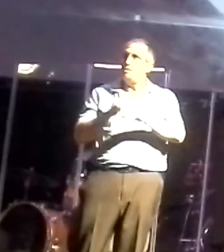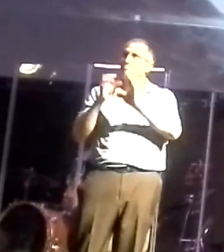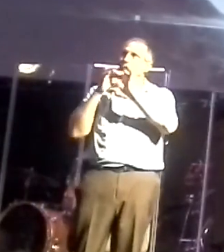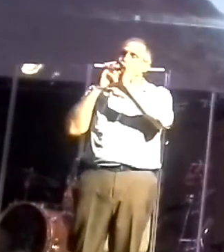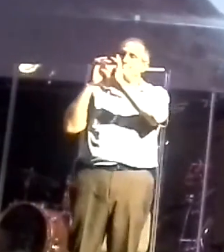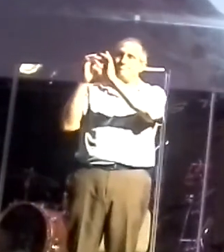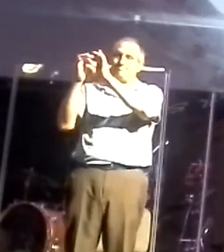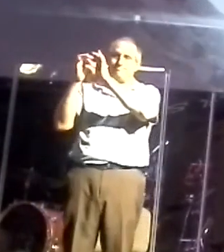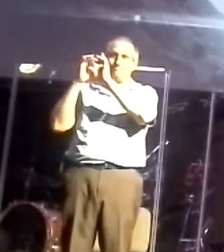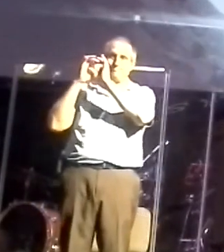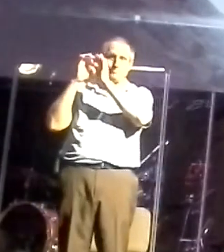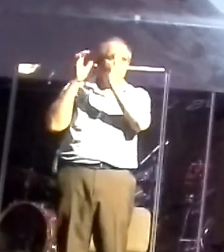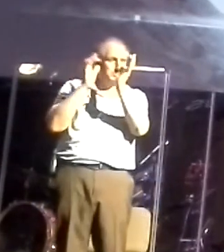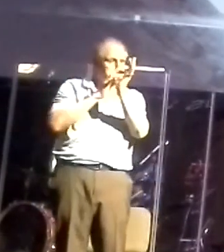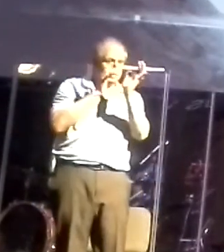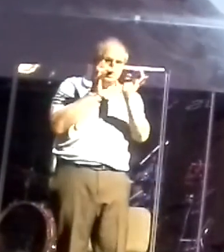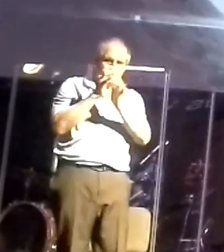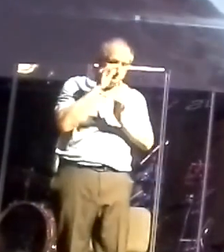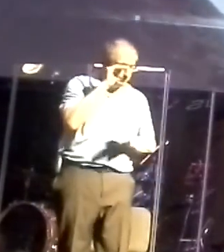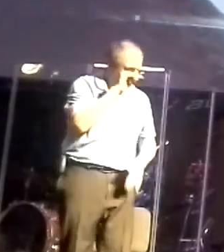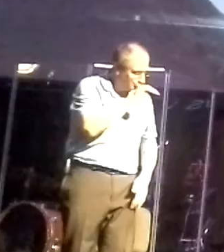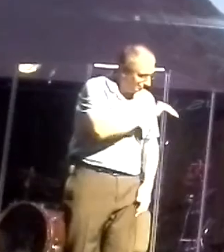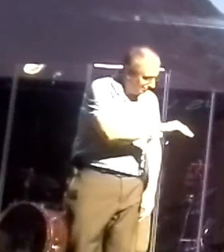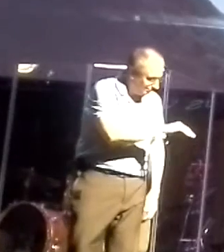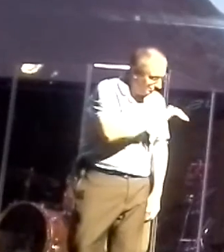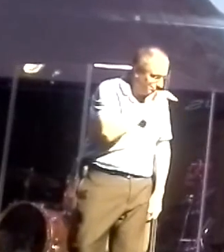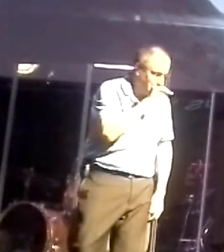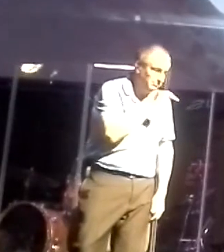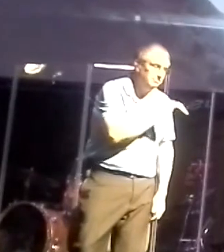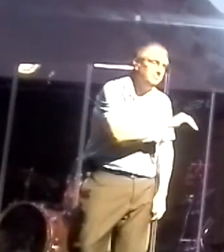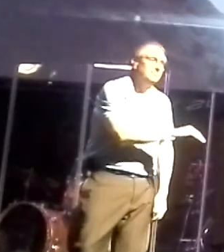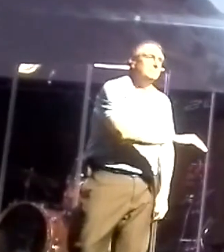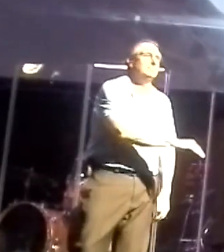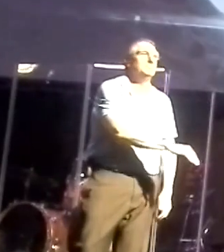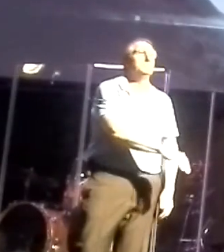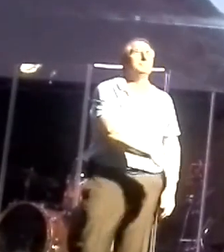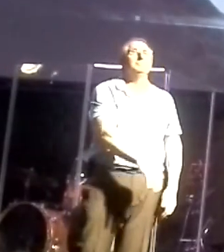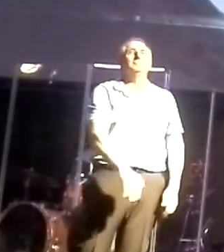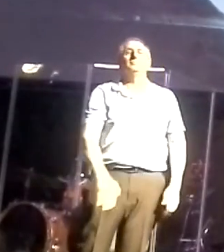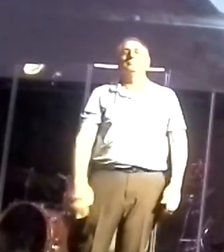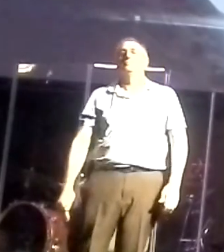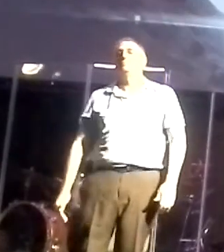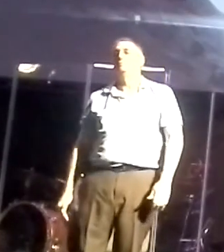the well? Jesus is calling.